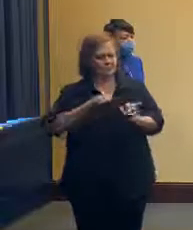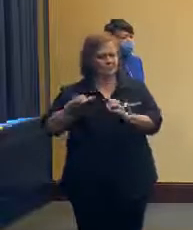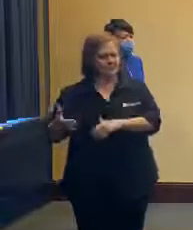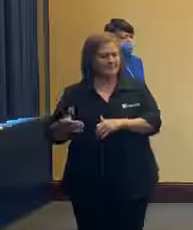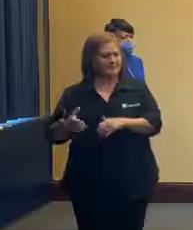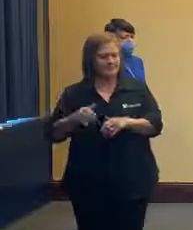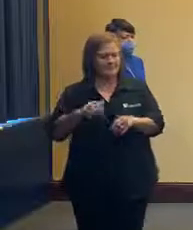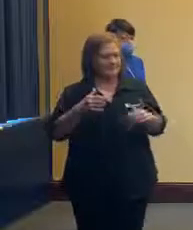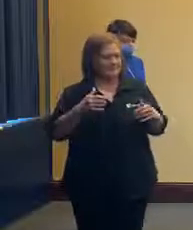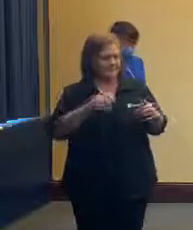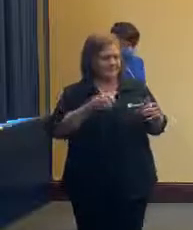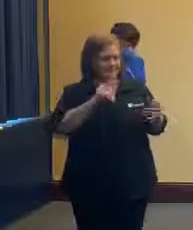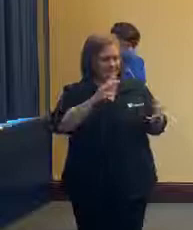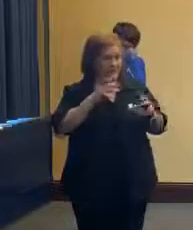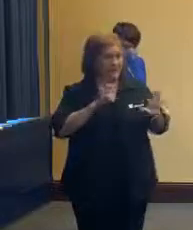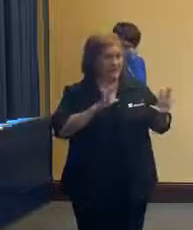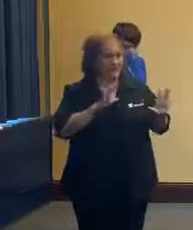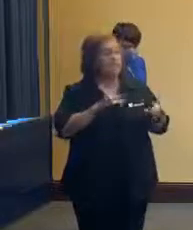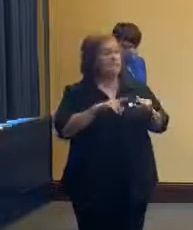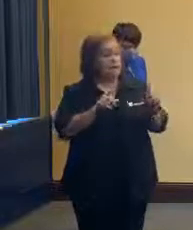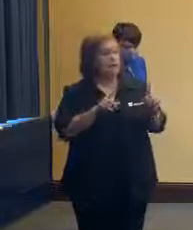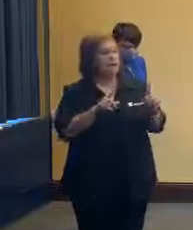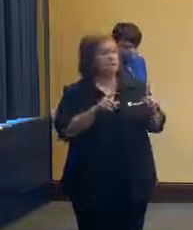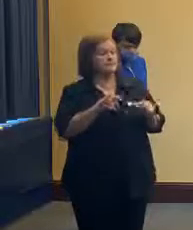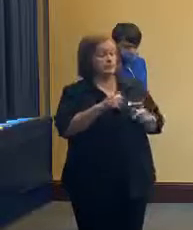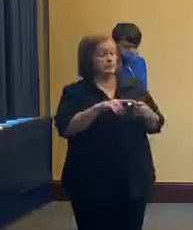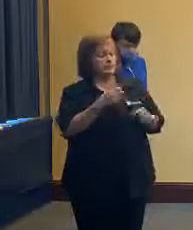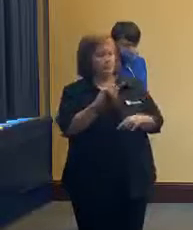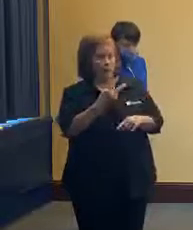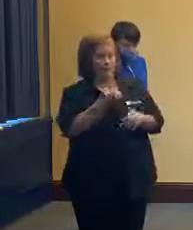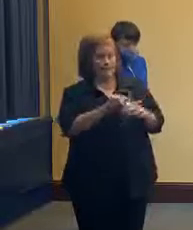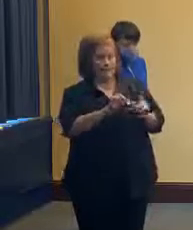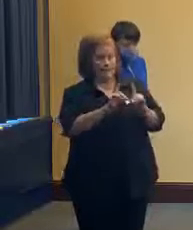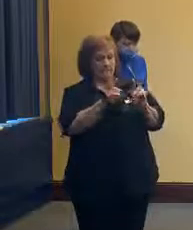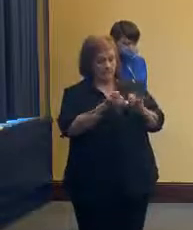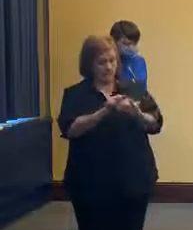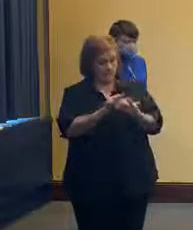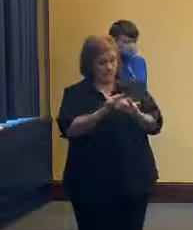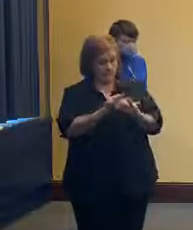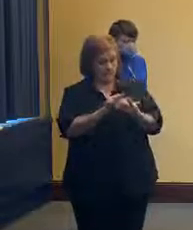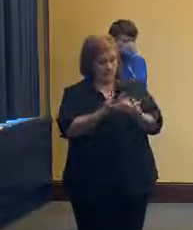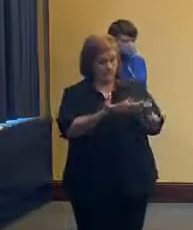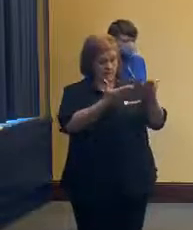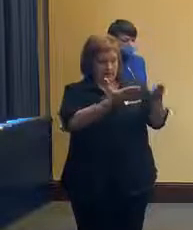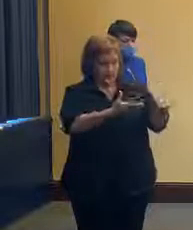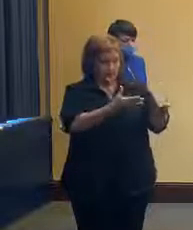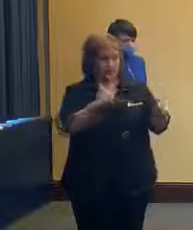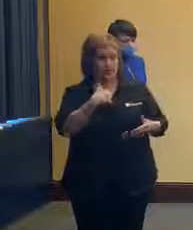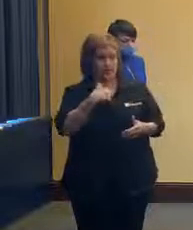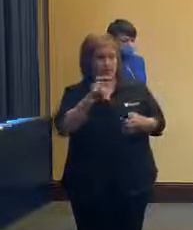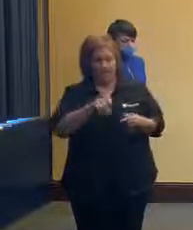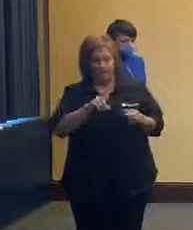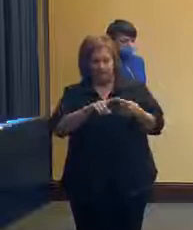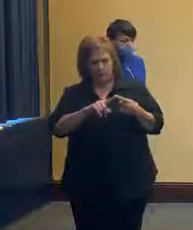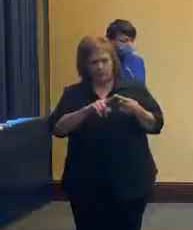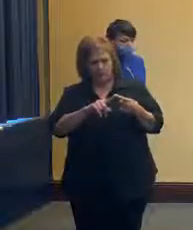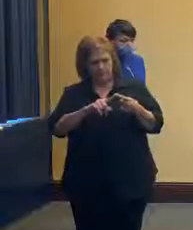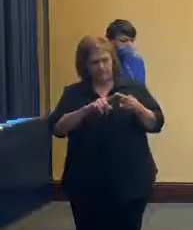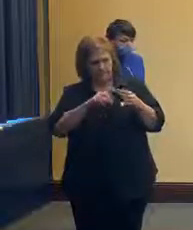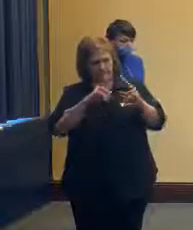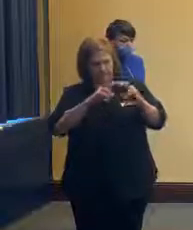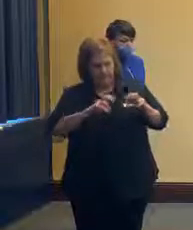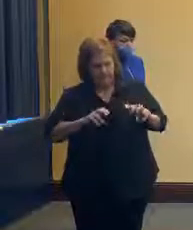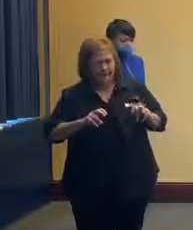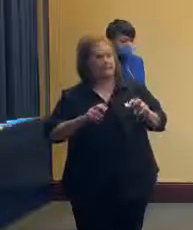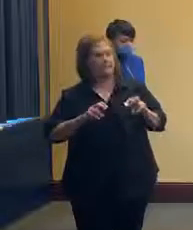not to be conflated. And once again, the 10 to 12 is the department's recommendation. We have to go and analyze and thoroughly advocate